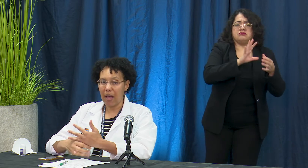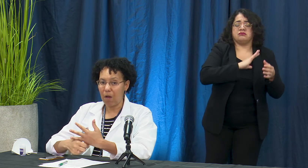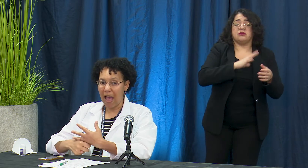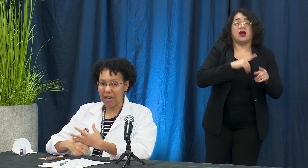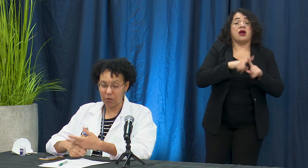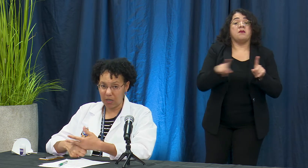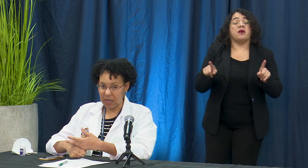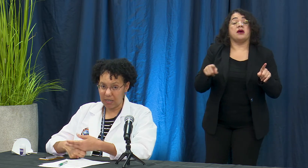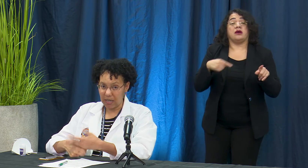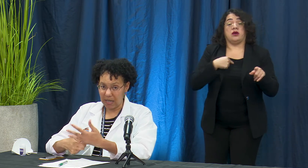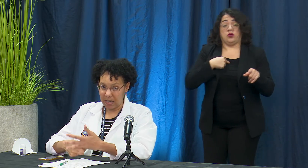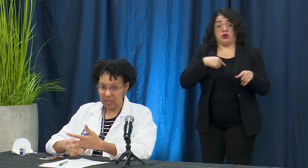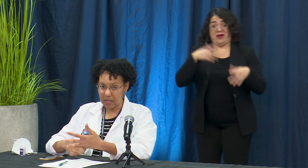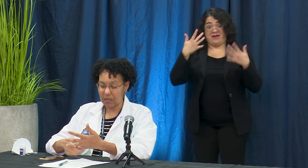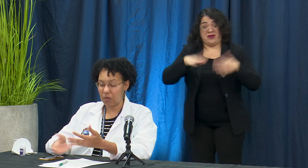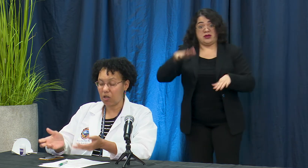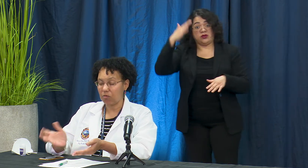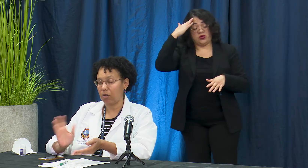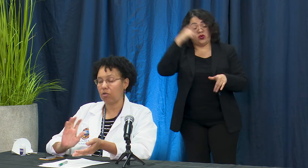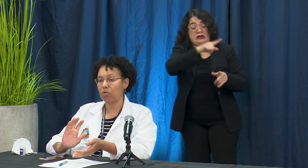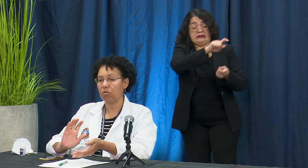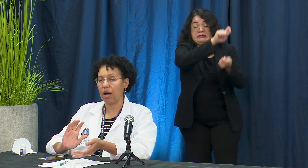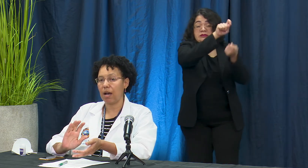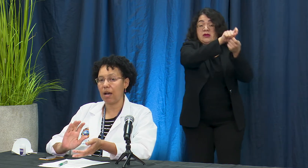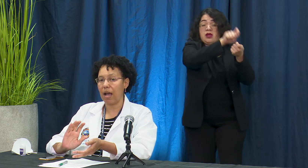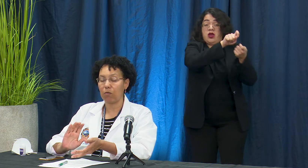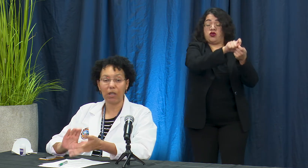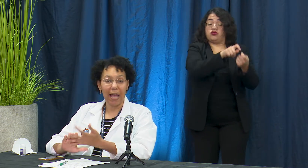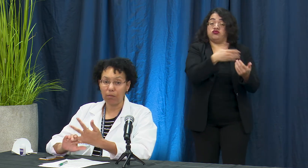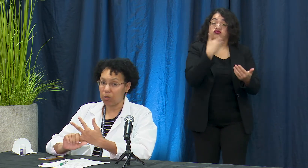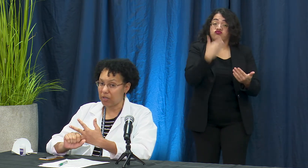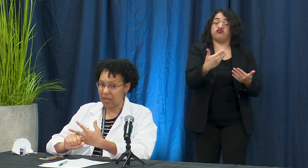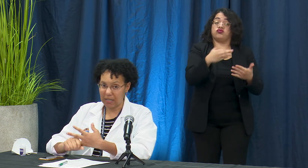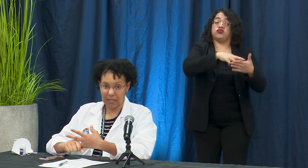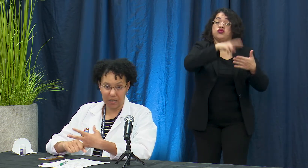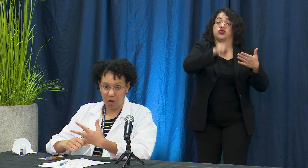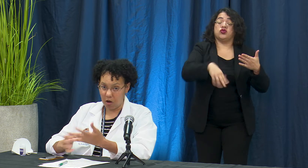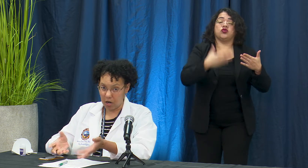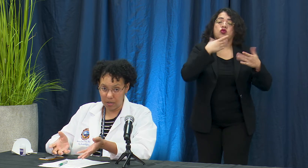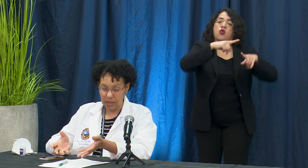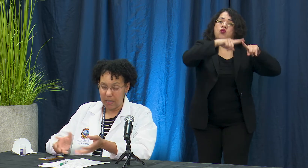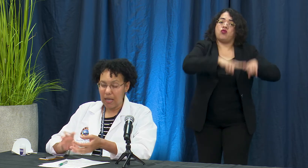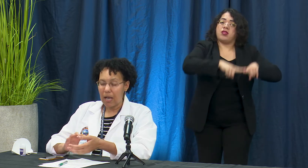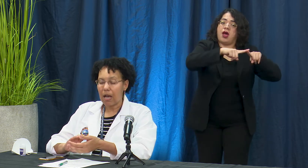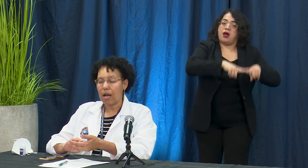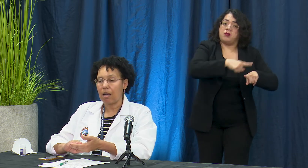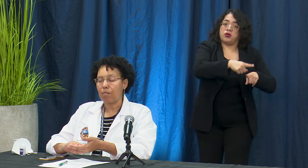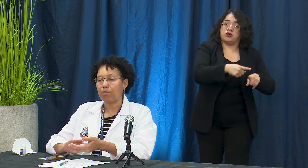don't know how accurate it is. We don't know how reliable the tests are.